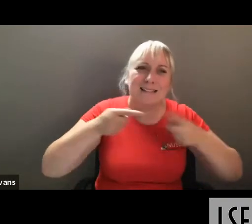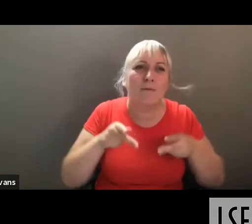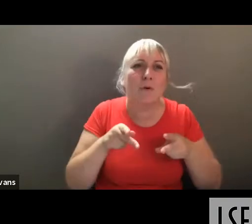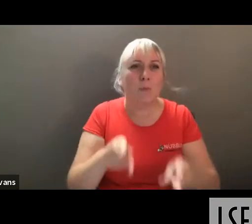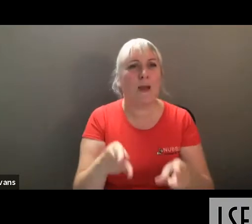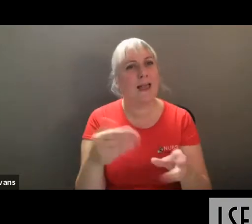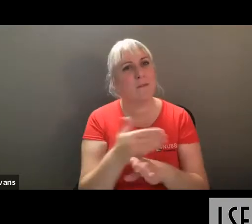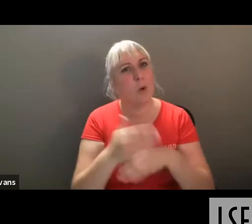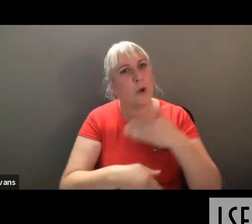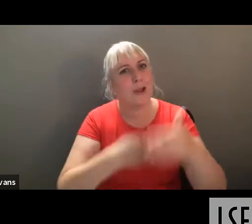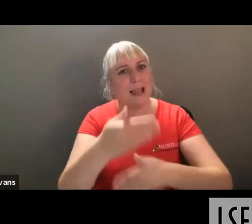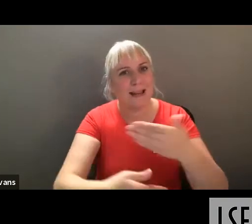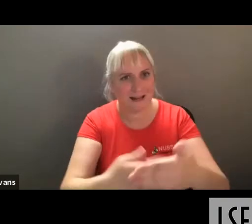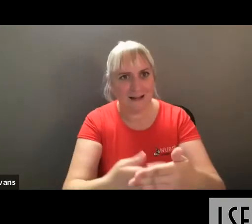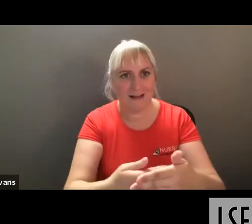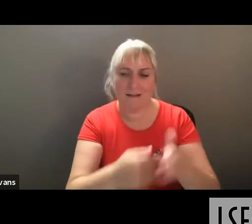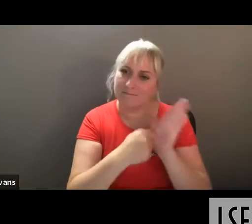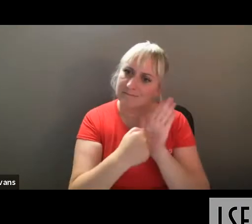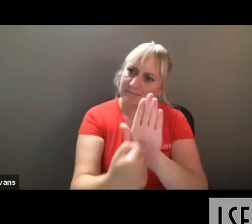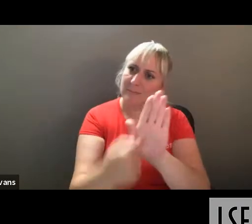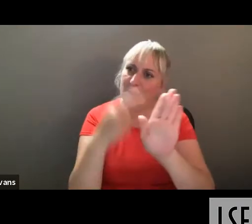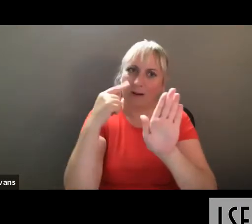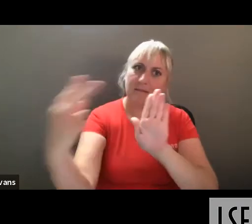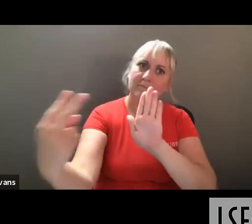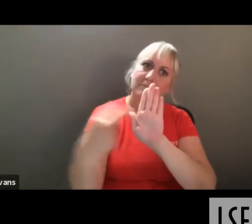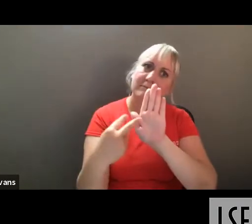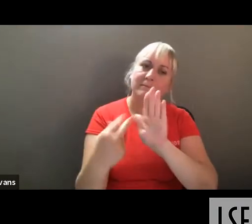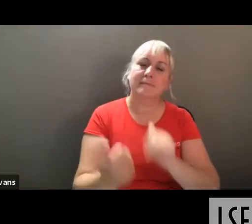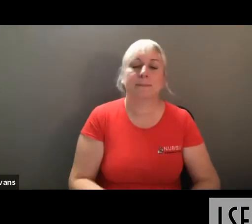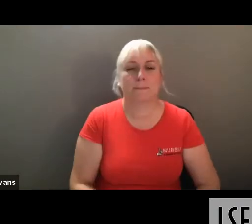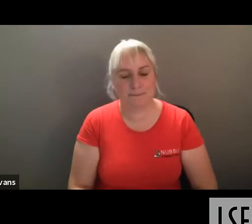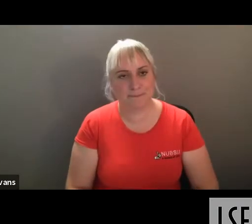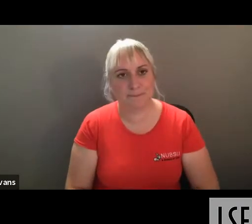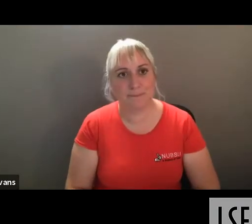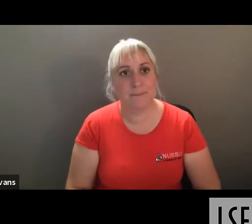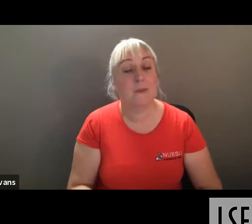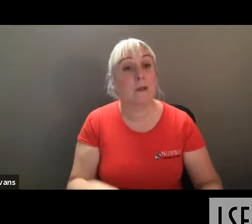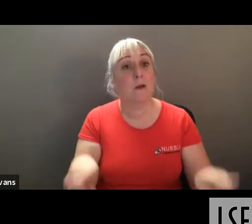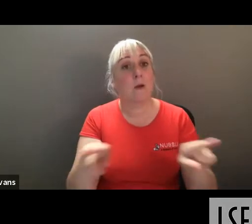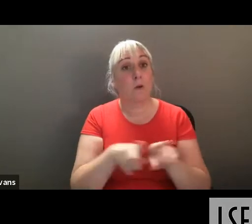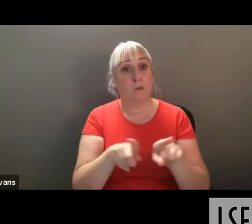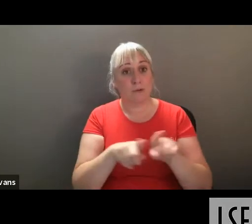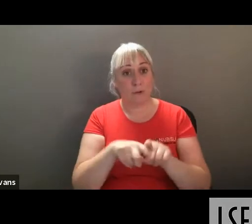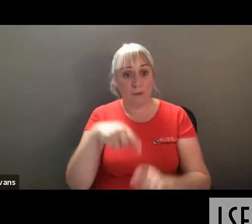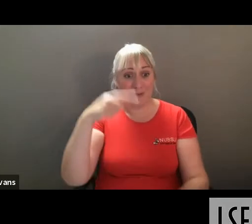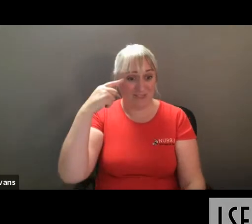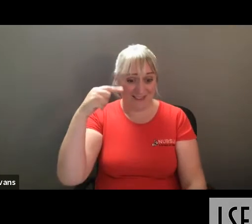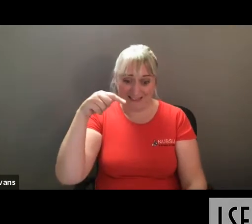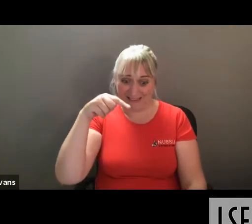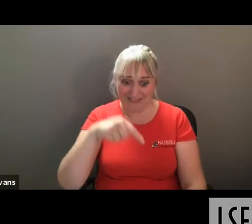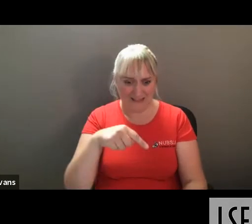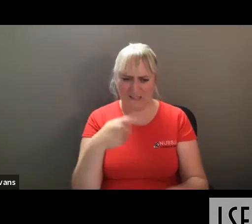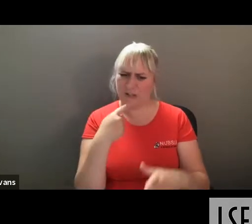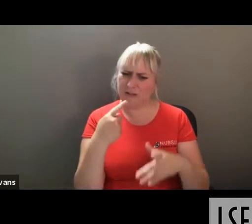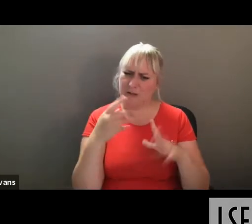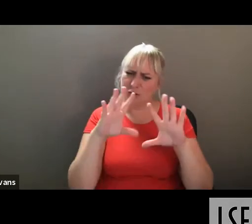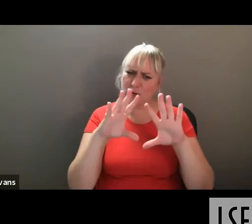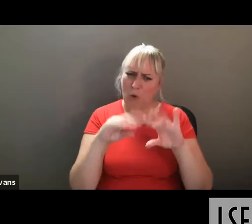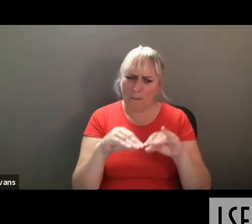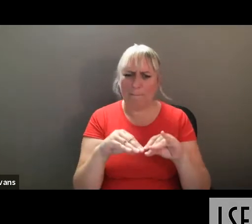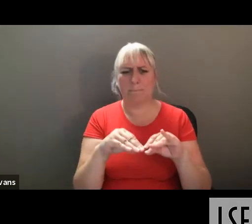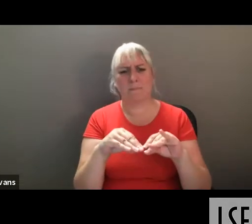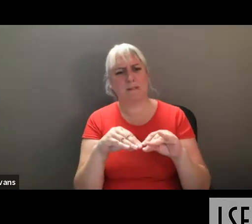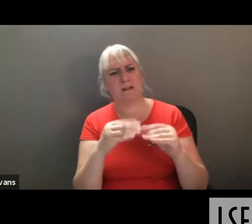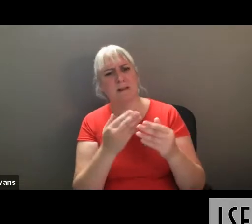it. I also welcome it because it breaks out of the reactive fighting that we have